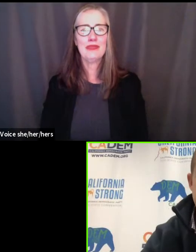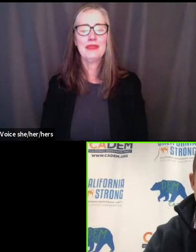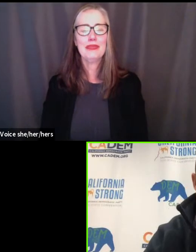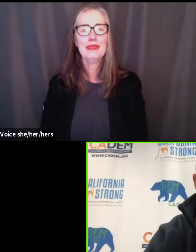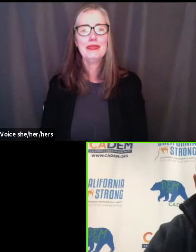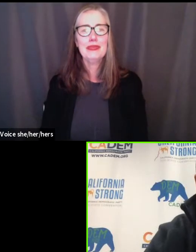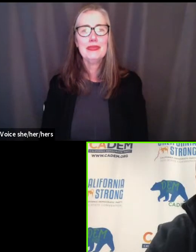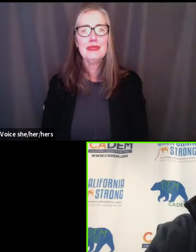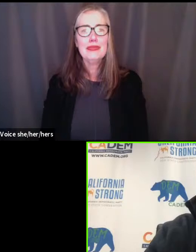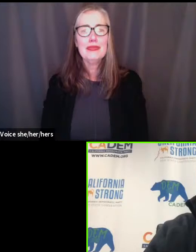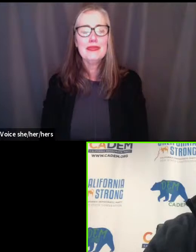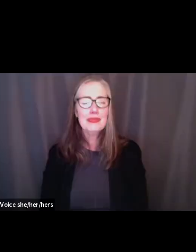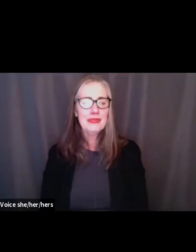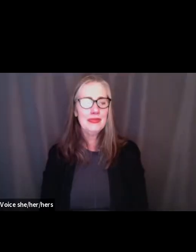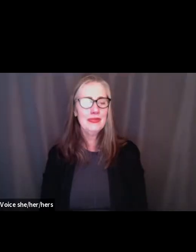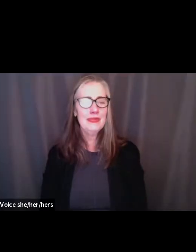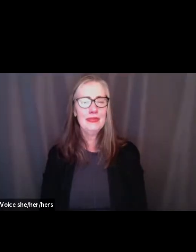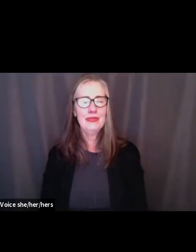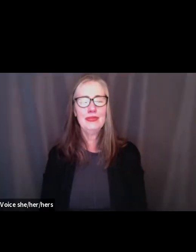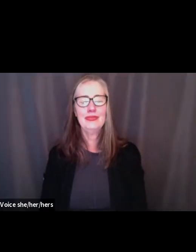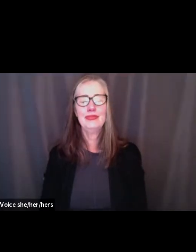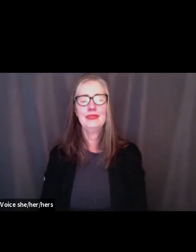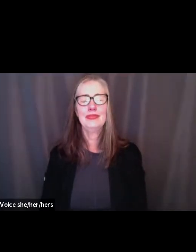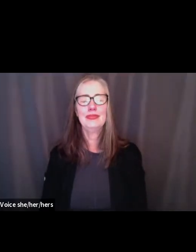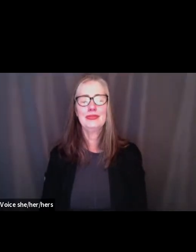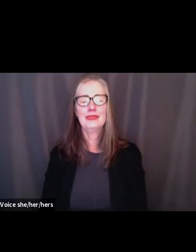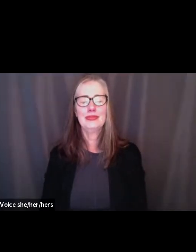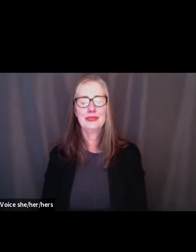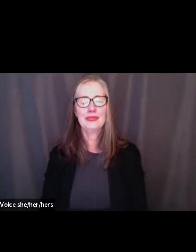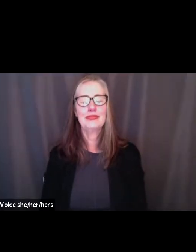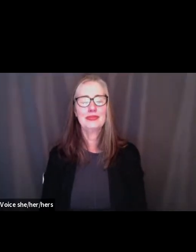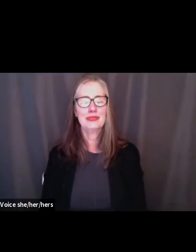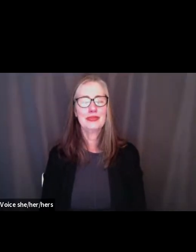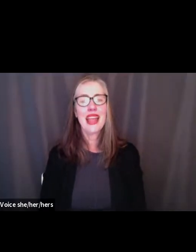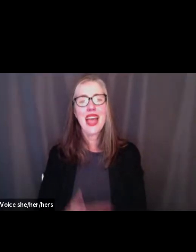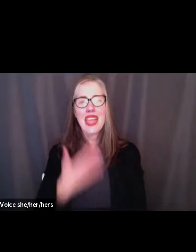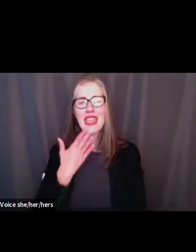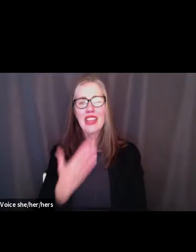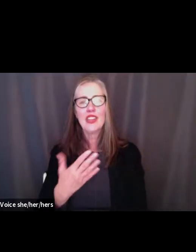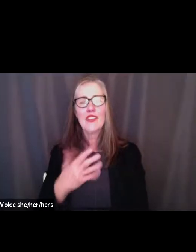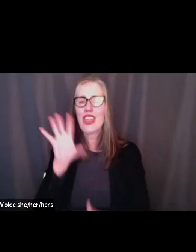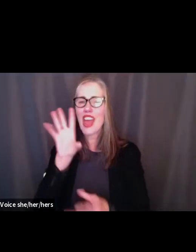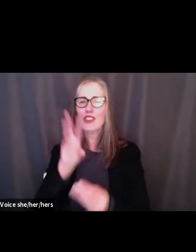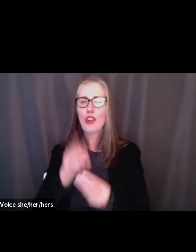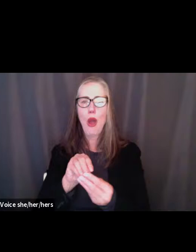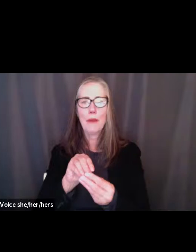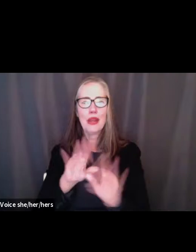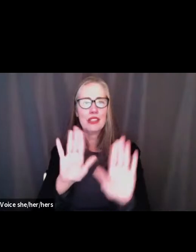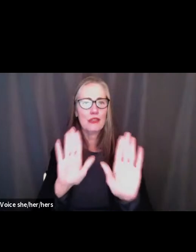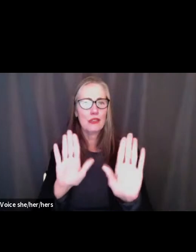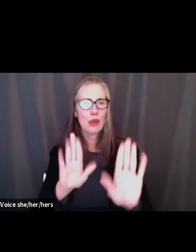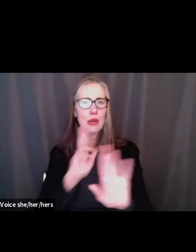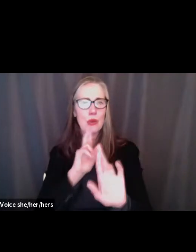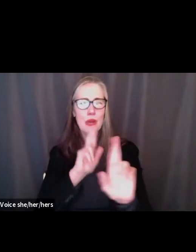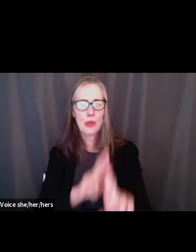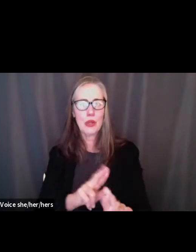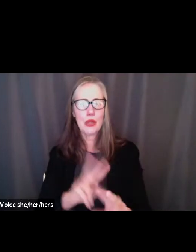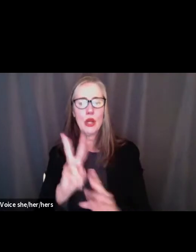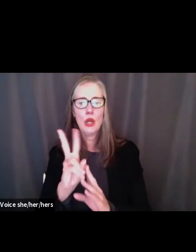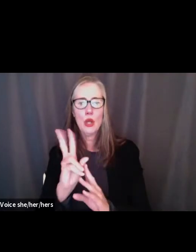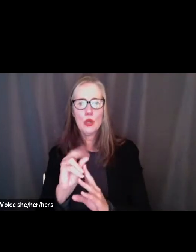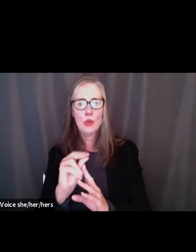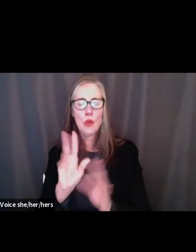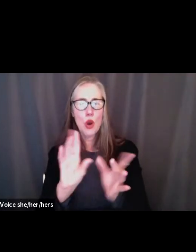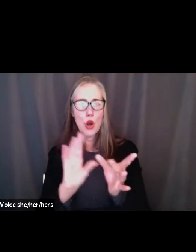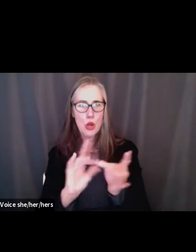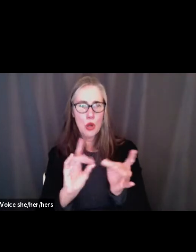thank you for that great and comprehensive report. Two additional notes. One